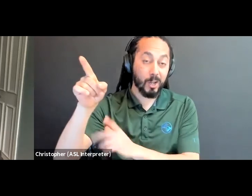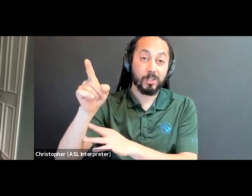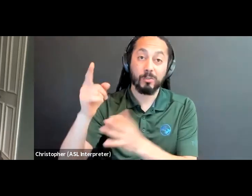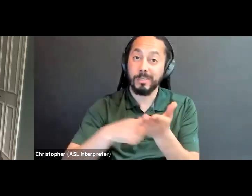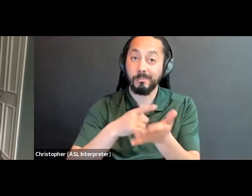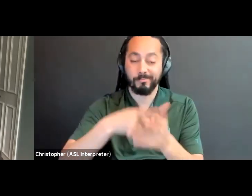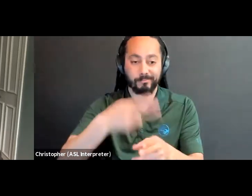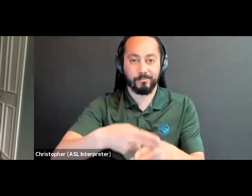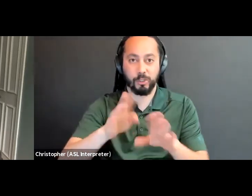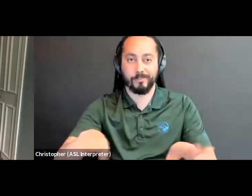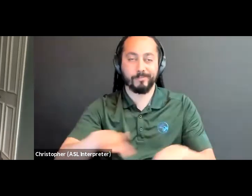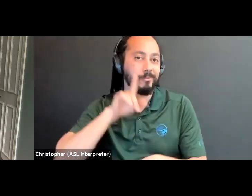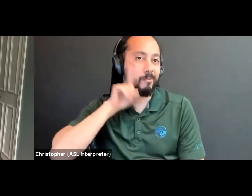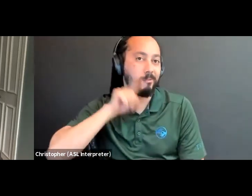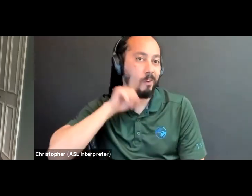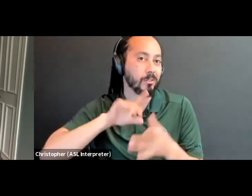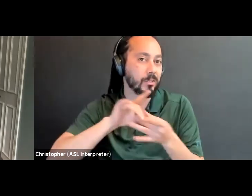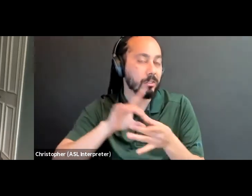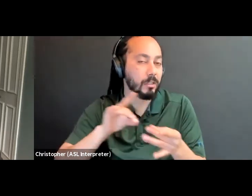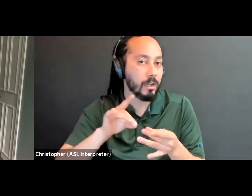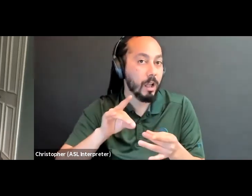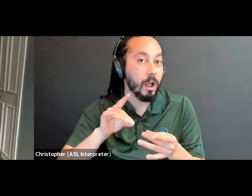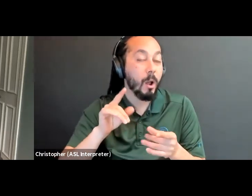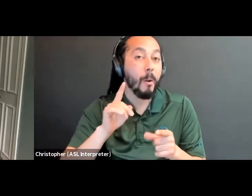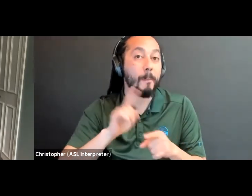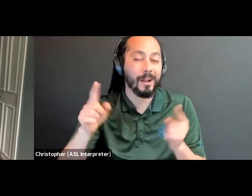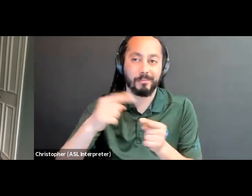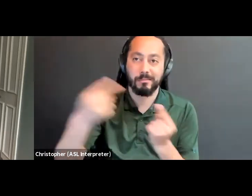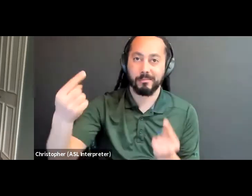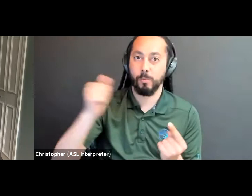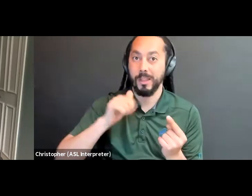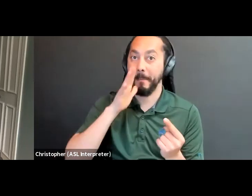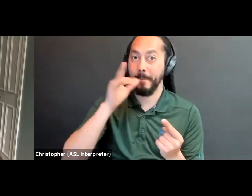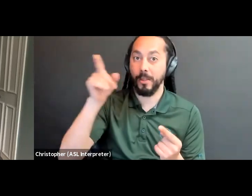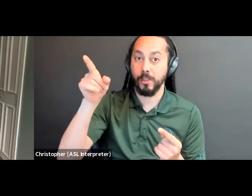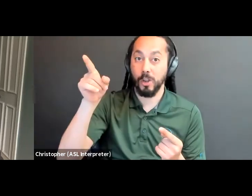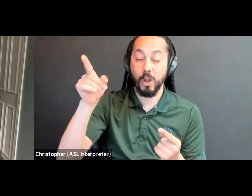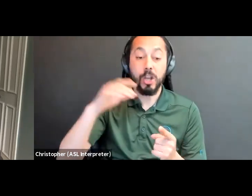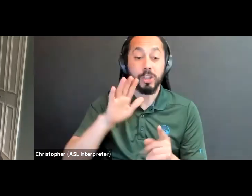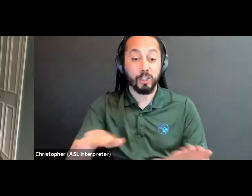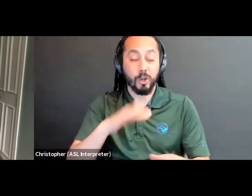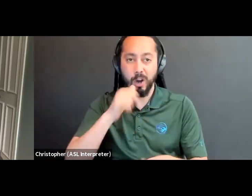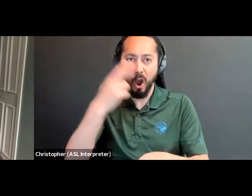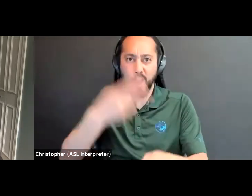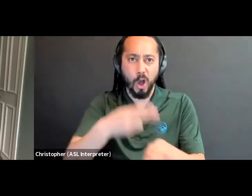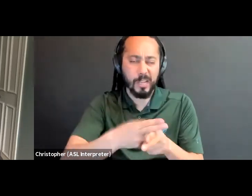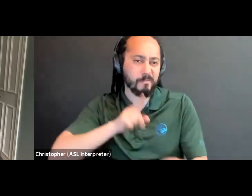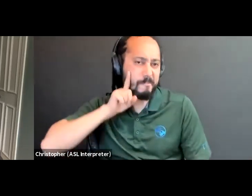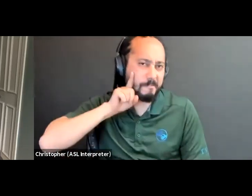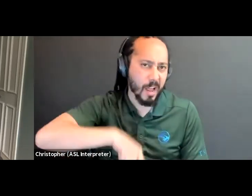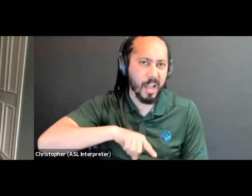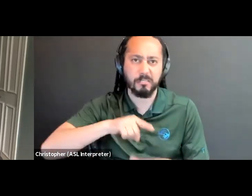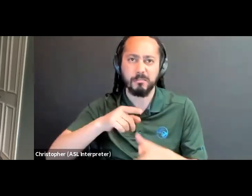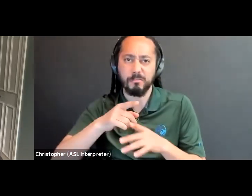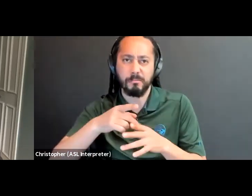but in contrast with the mothers, those children have not been seen as malicious children, but as victim and being